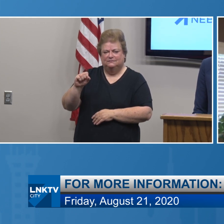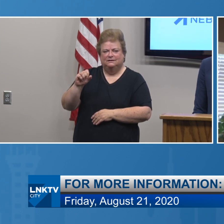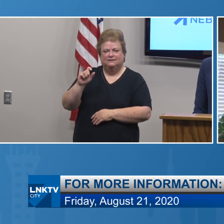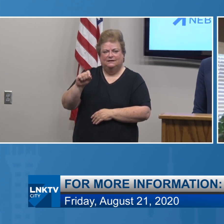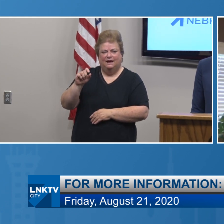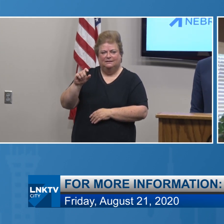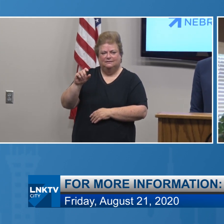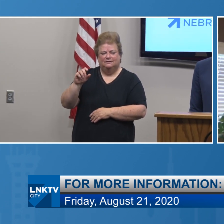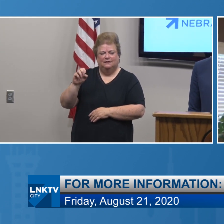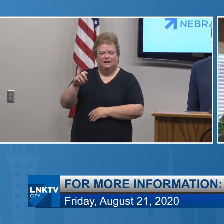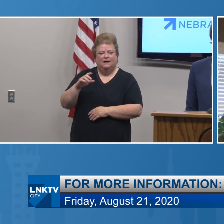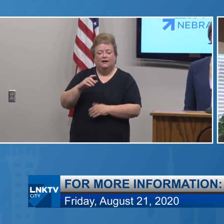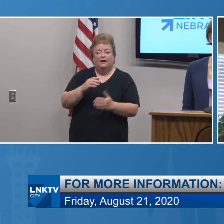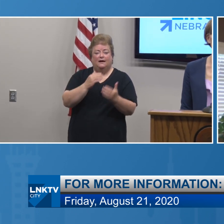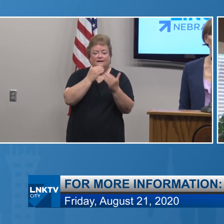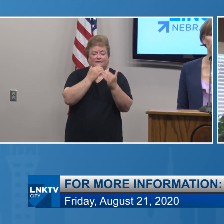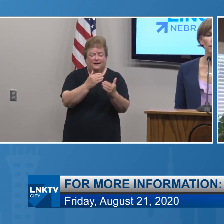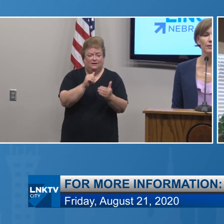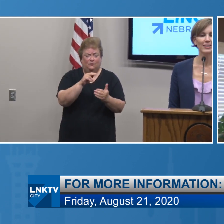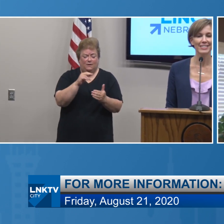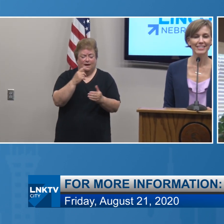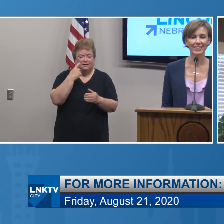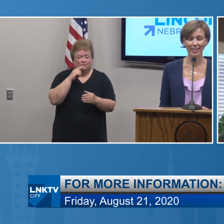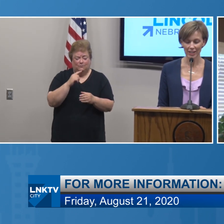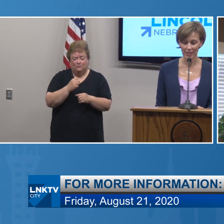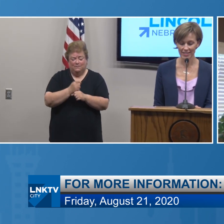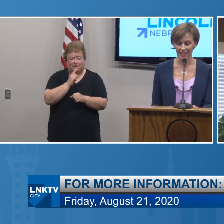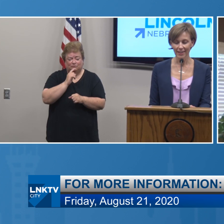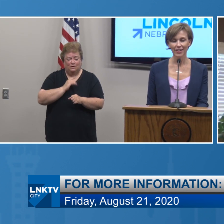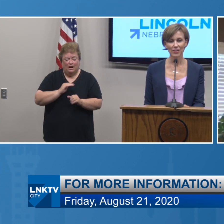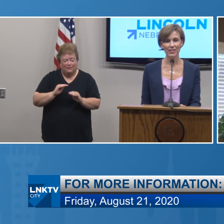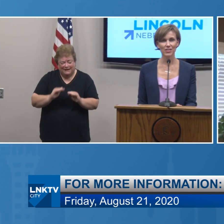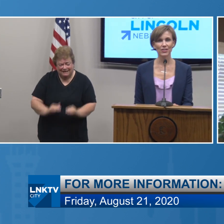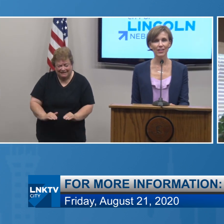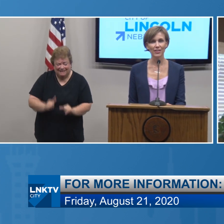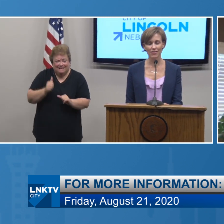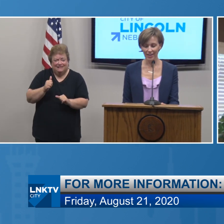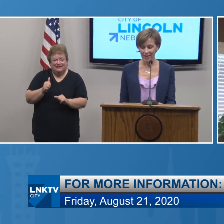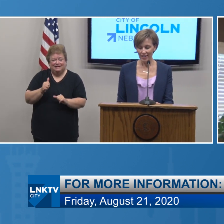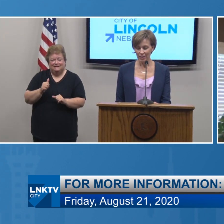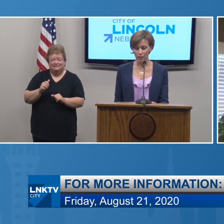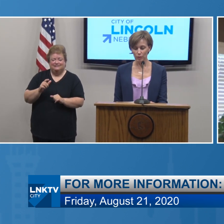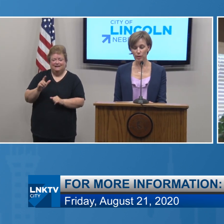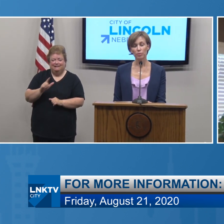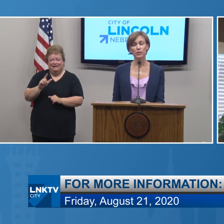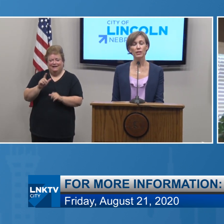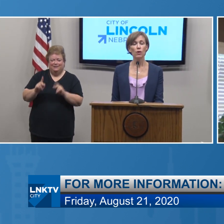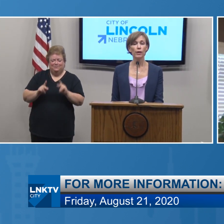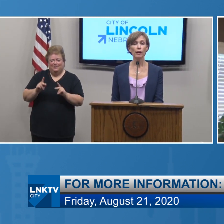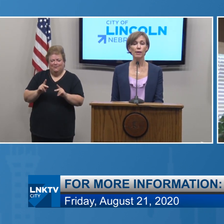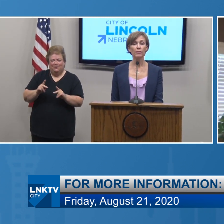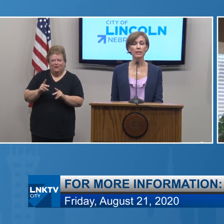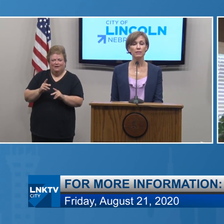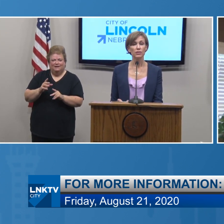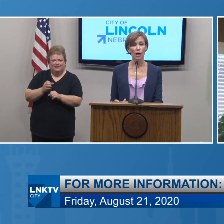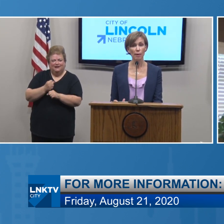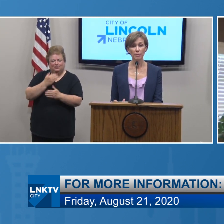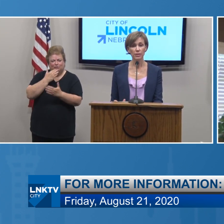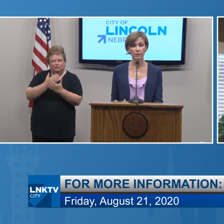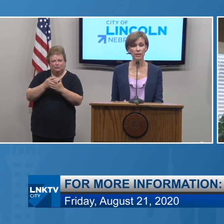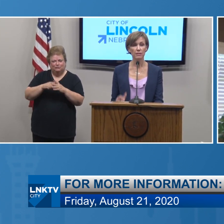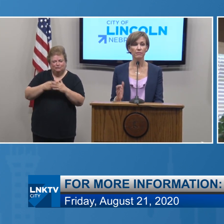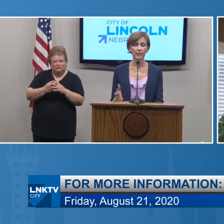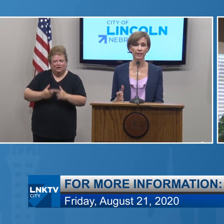Thank you, Ann, and thank you for all you do to ensure our littlest Lincolnites get a great start in life. And we appreciate knowing about these